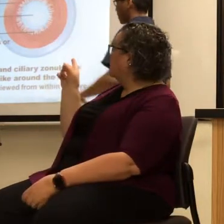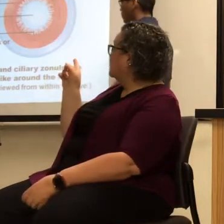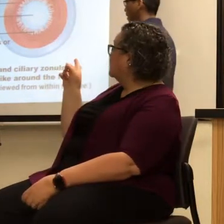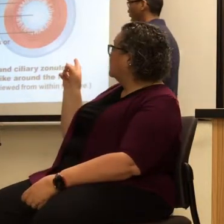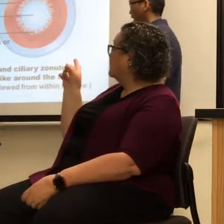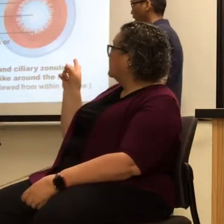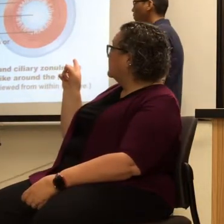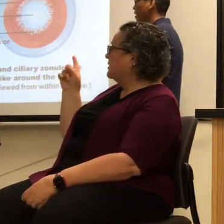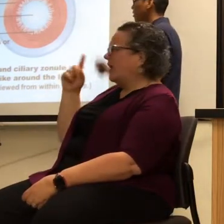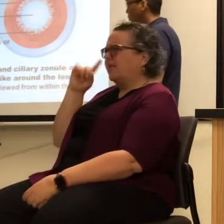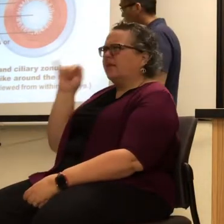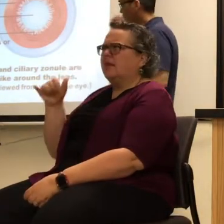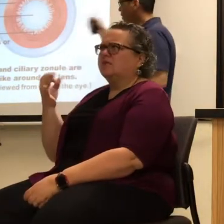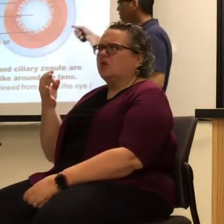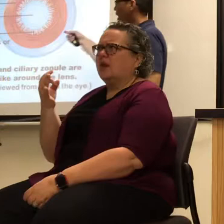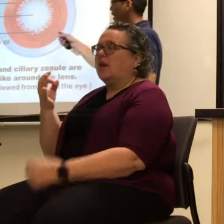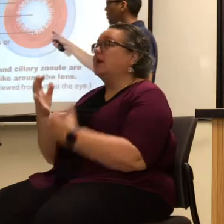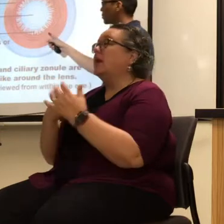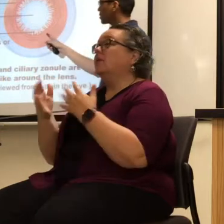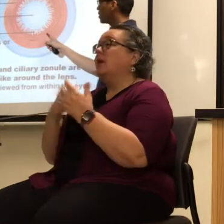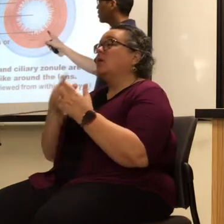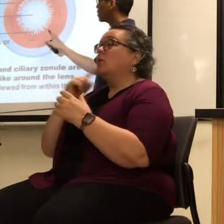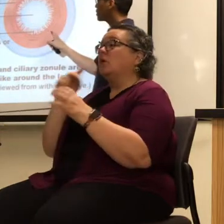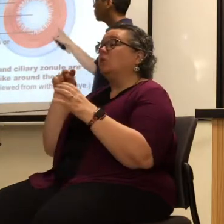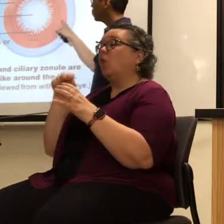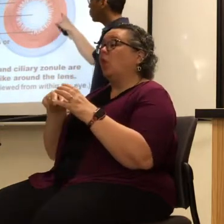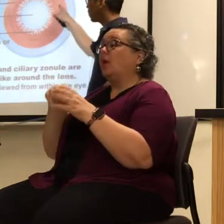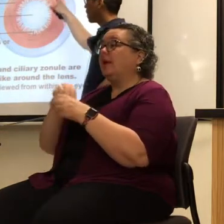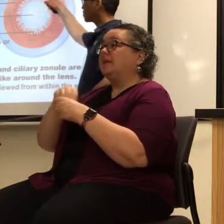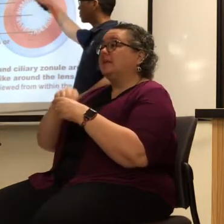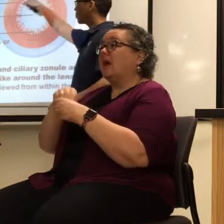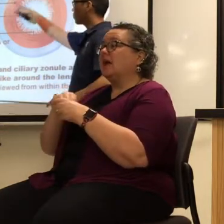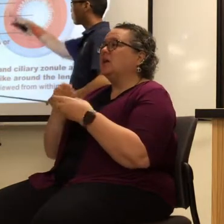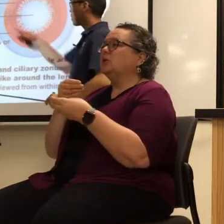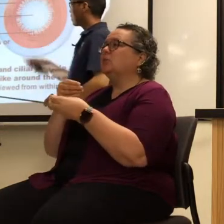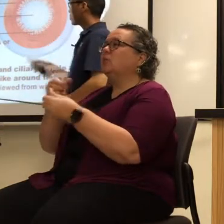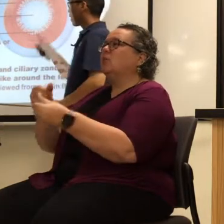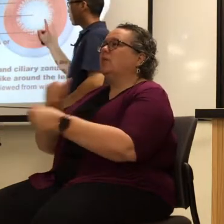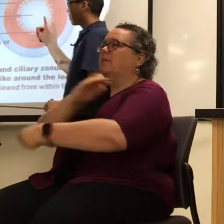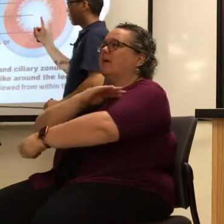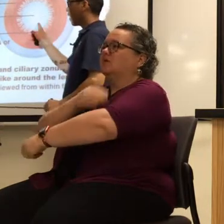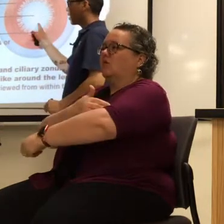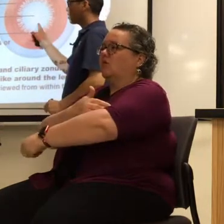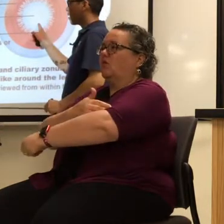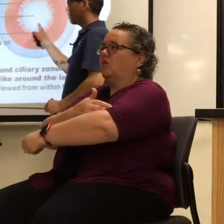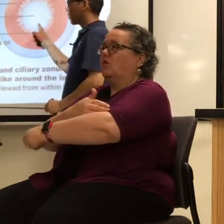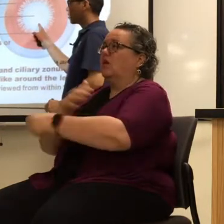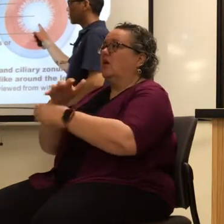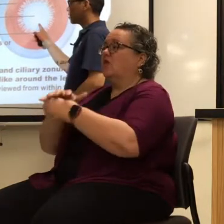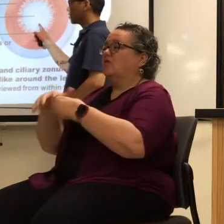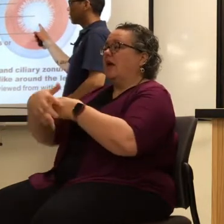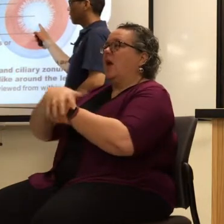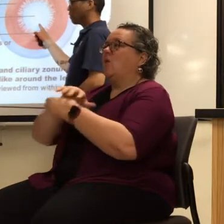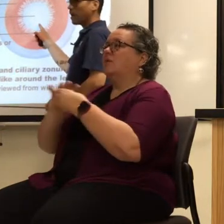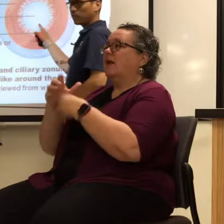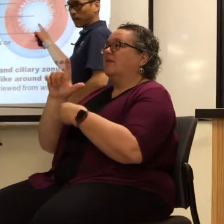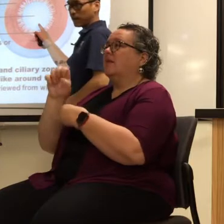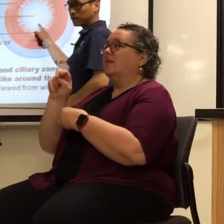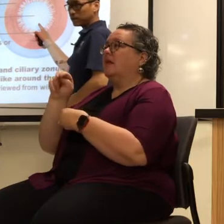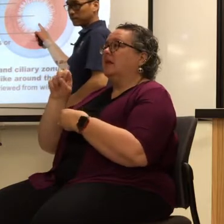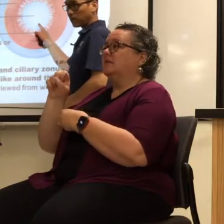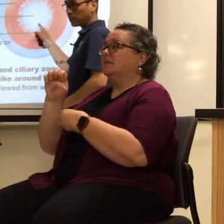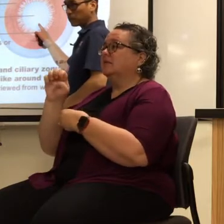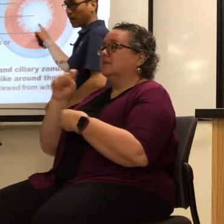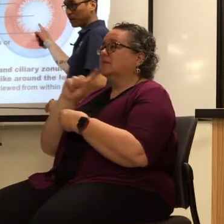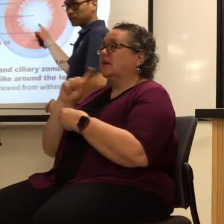Well, I think that's Friday. Anyways, when you look inside, there's smooth muscle surrounding the lens that focuses the light